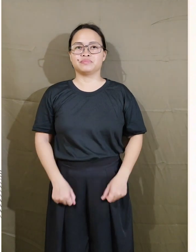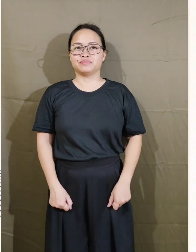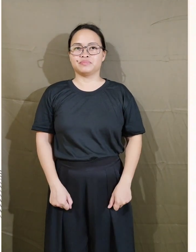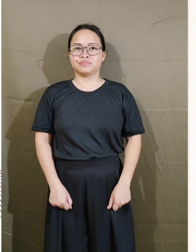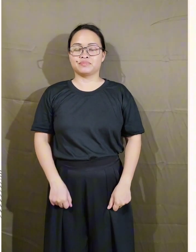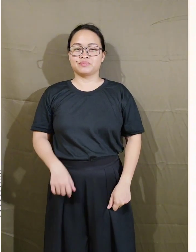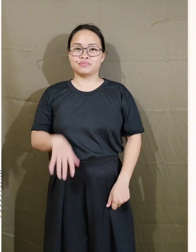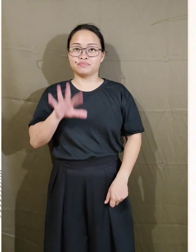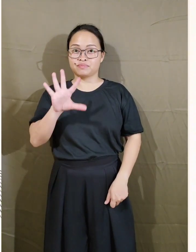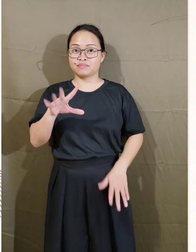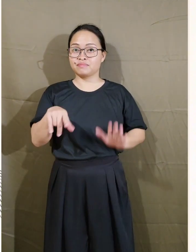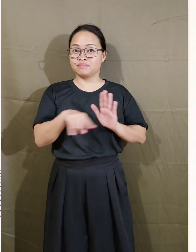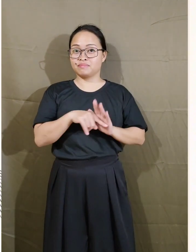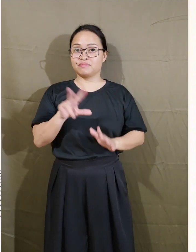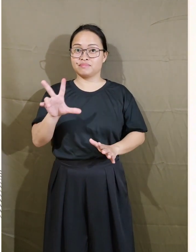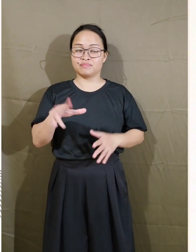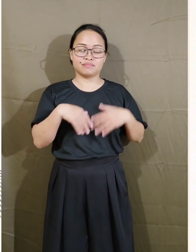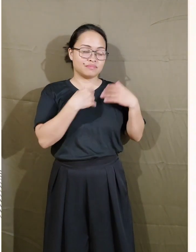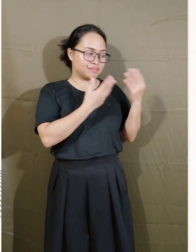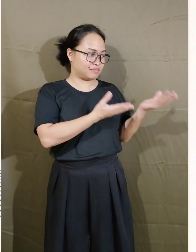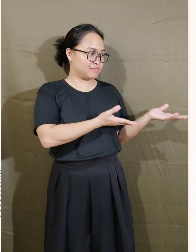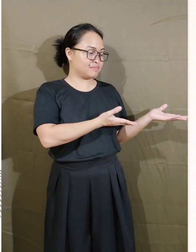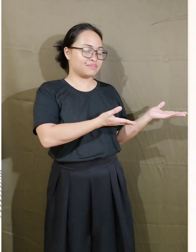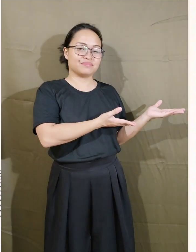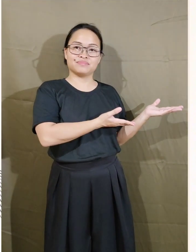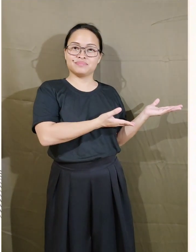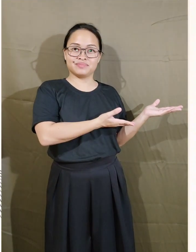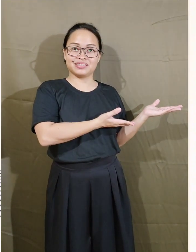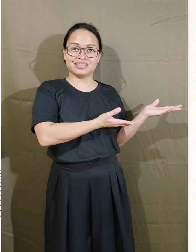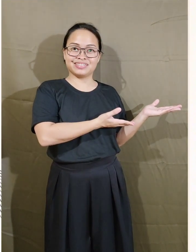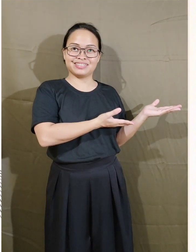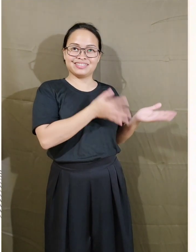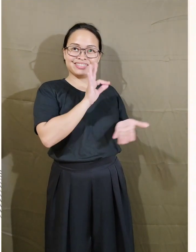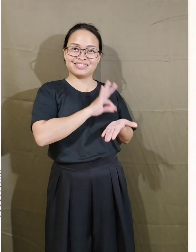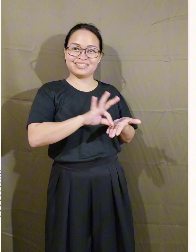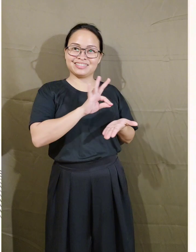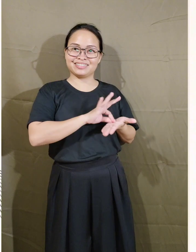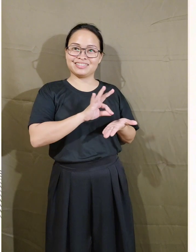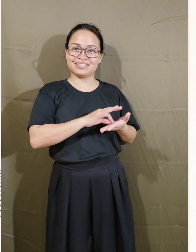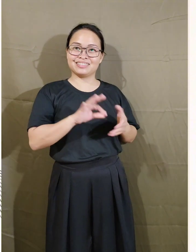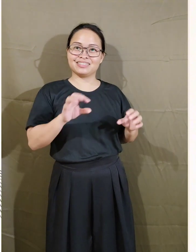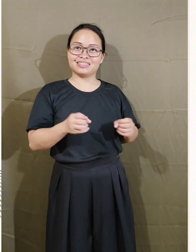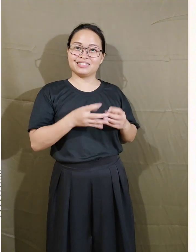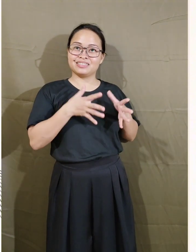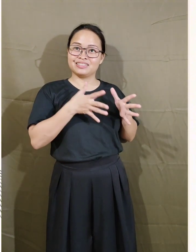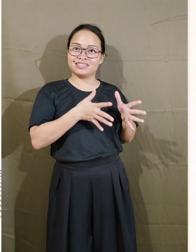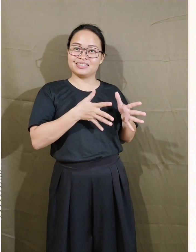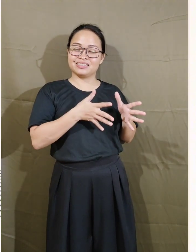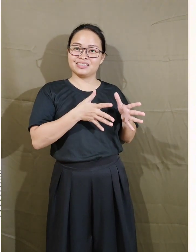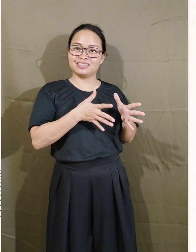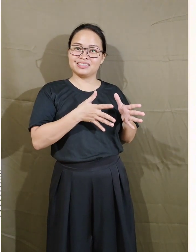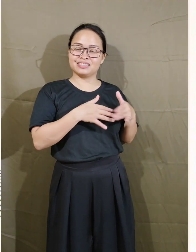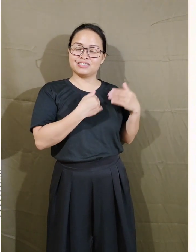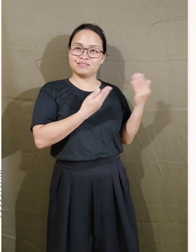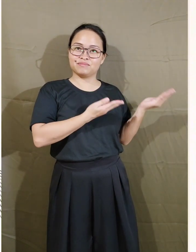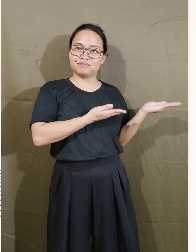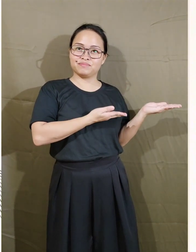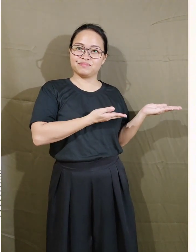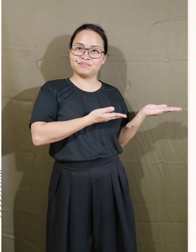5 minus 3. Let's count the remaining number of paper clips.